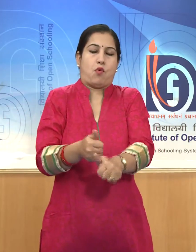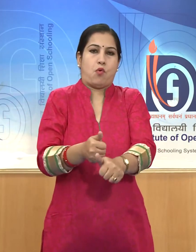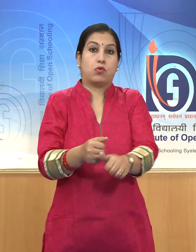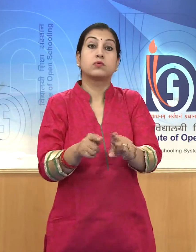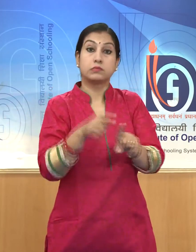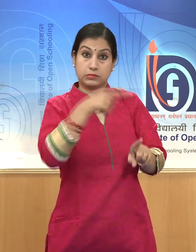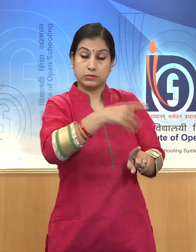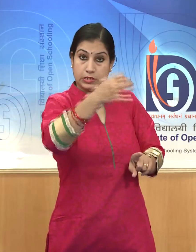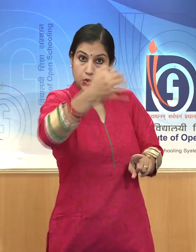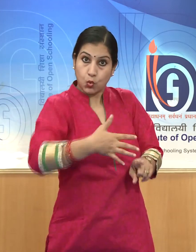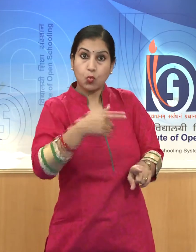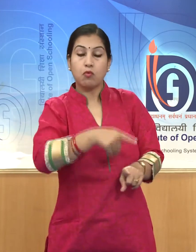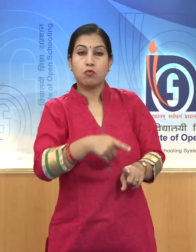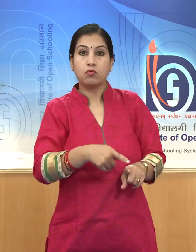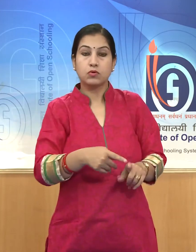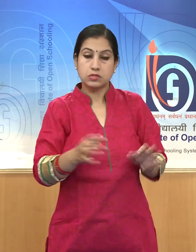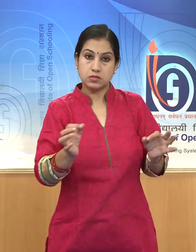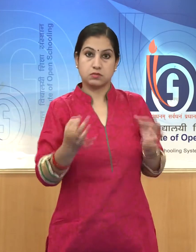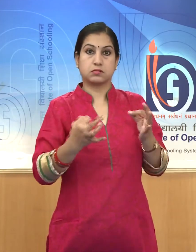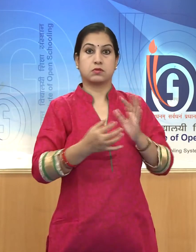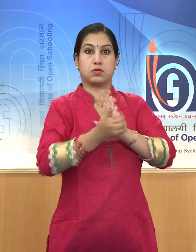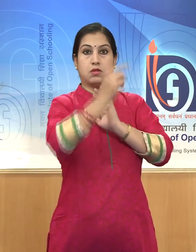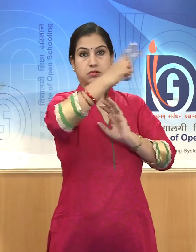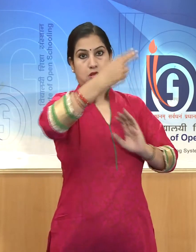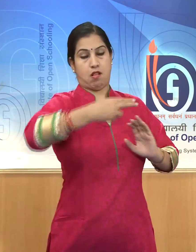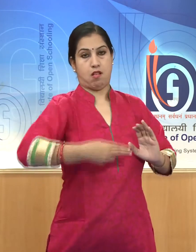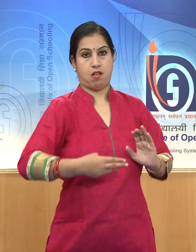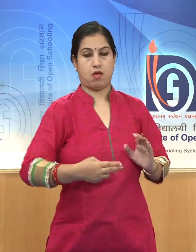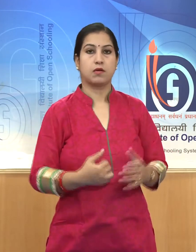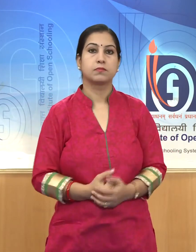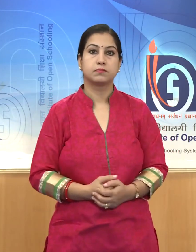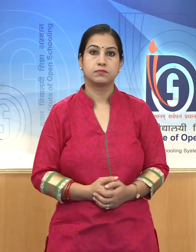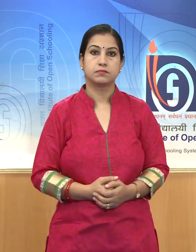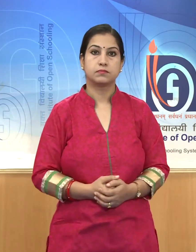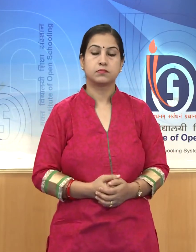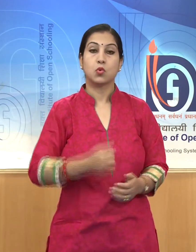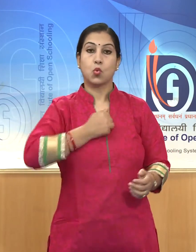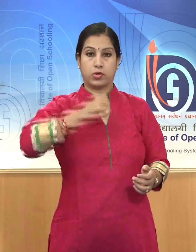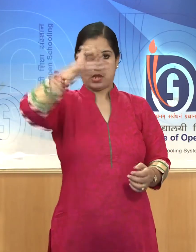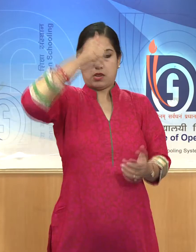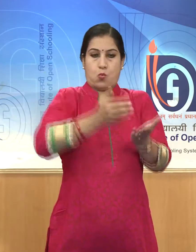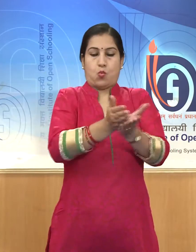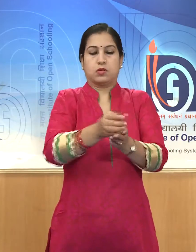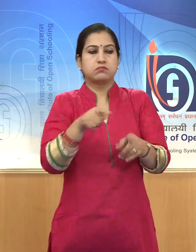this newly awakened sense of nationalism.